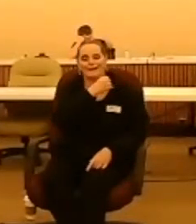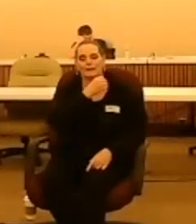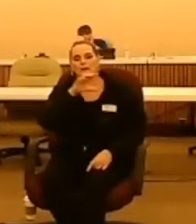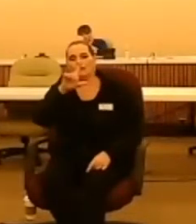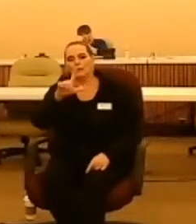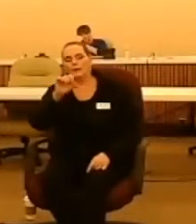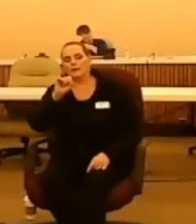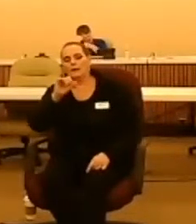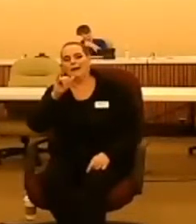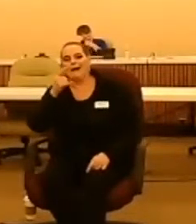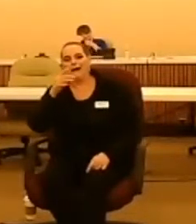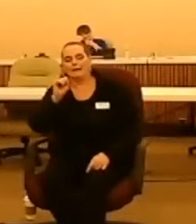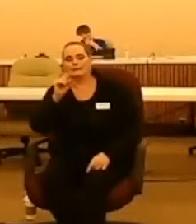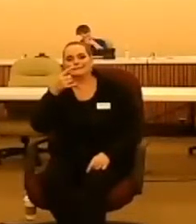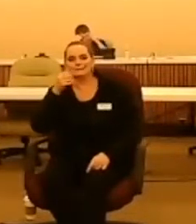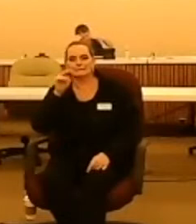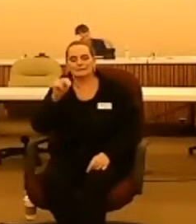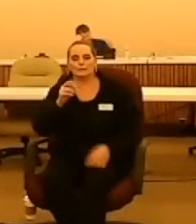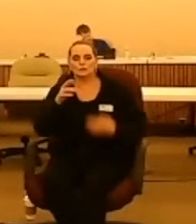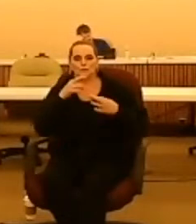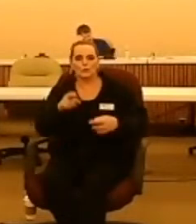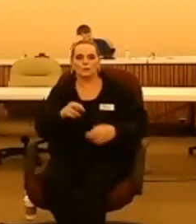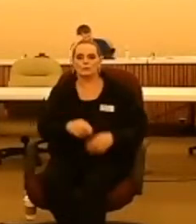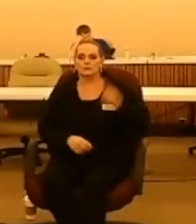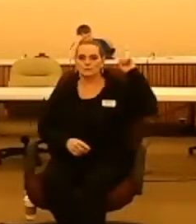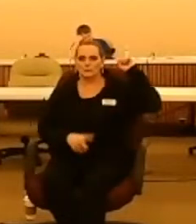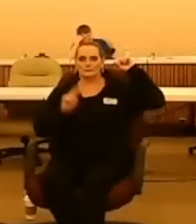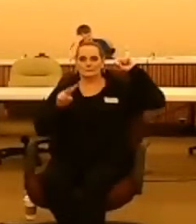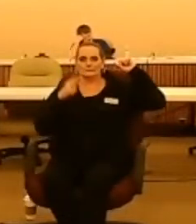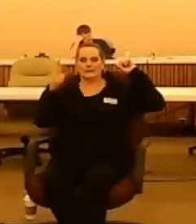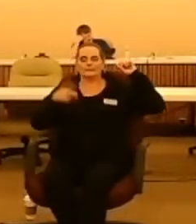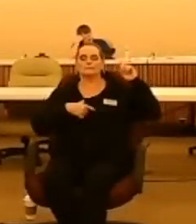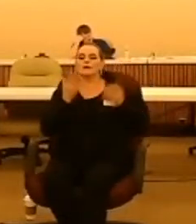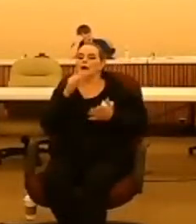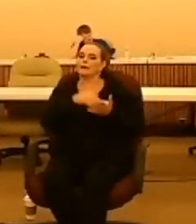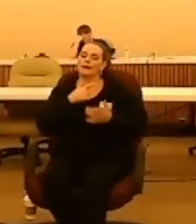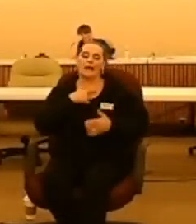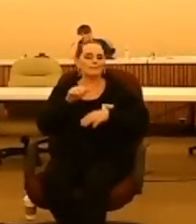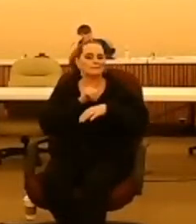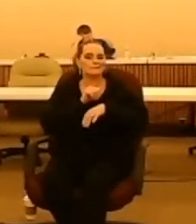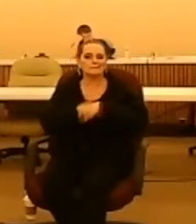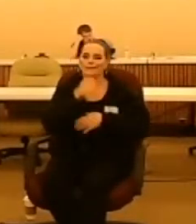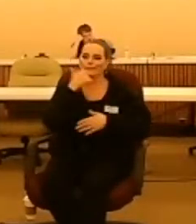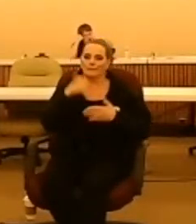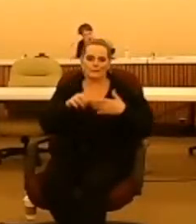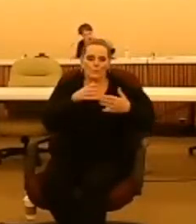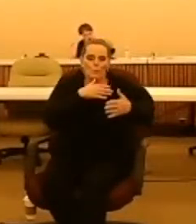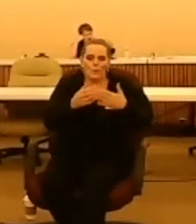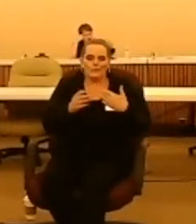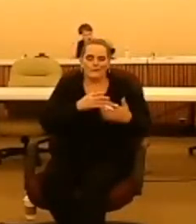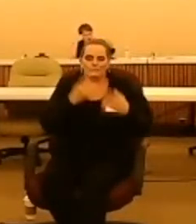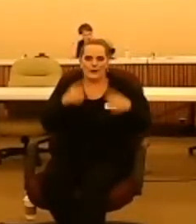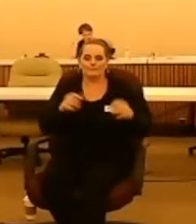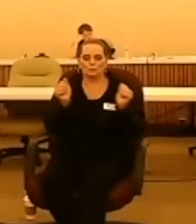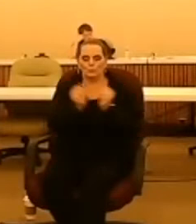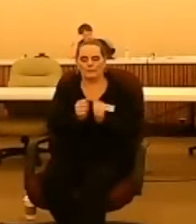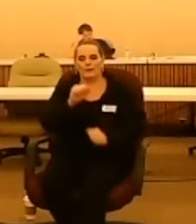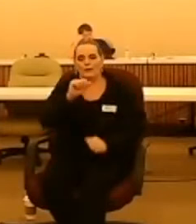Road. Second. So again, I'm going to send a letter regardless of whatever happens with Lehigh